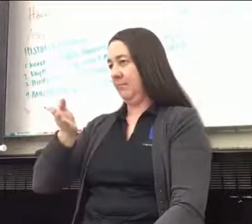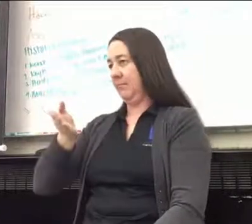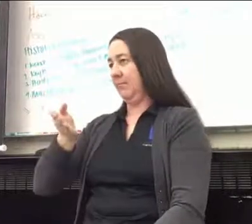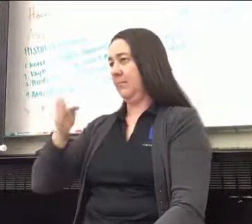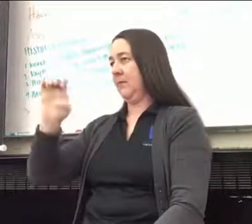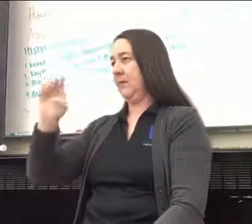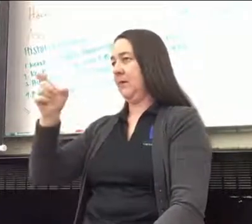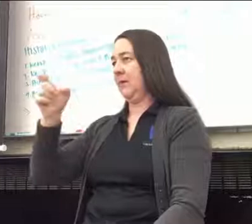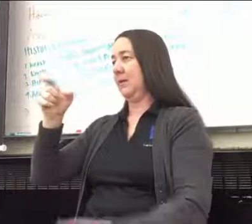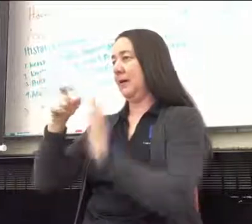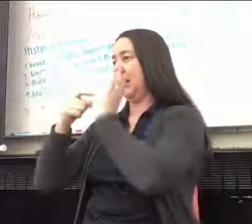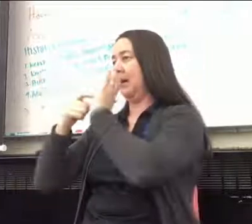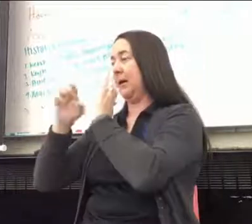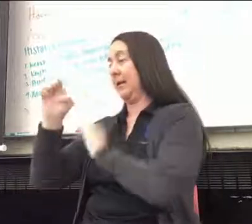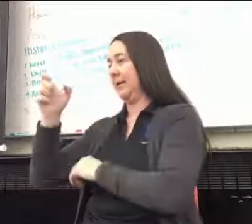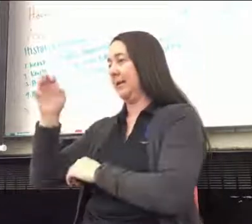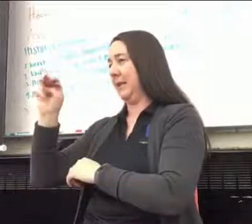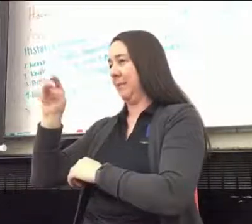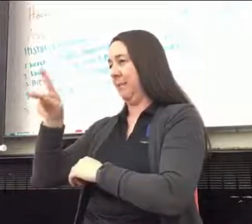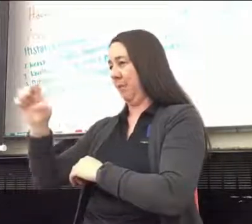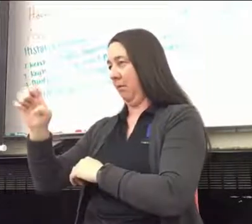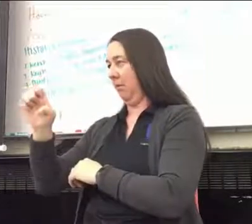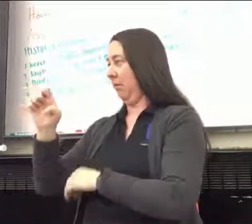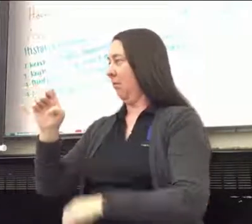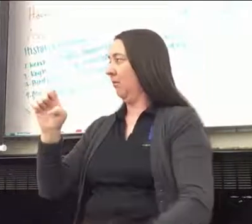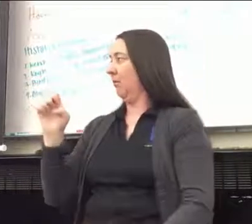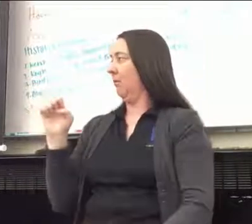/ example of